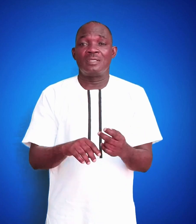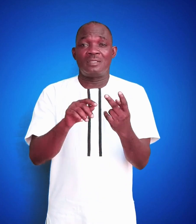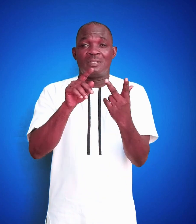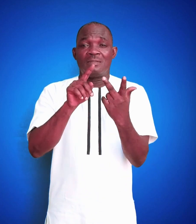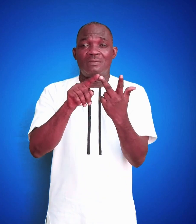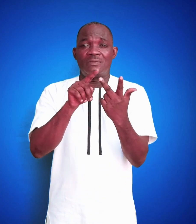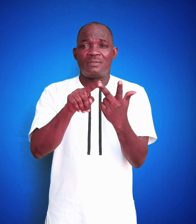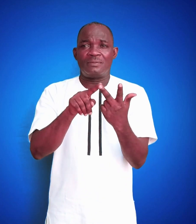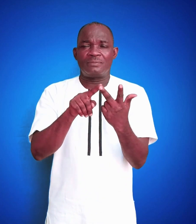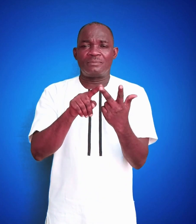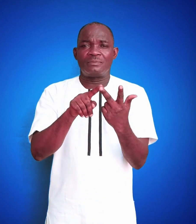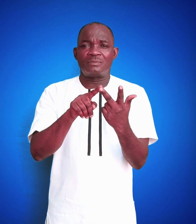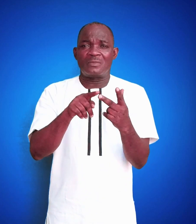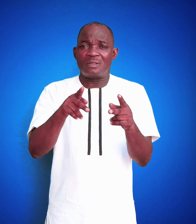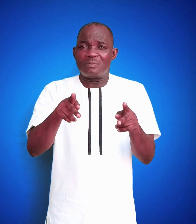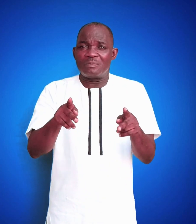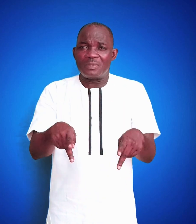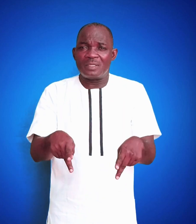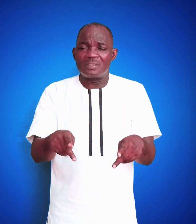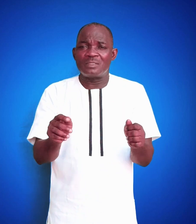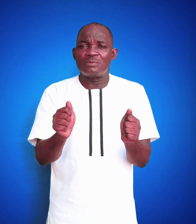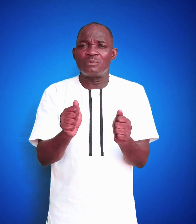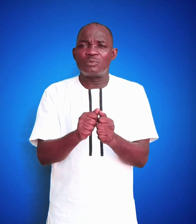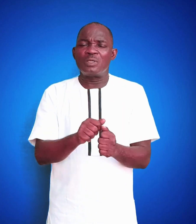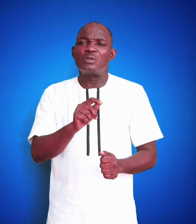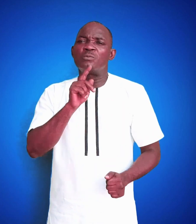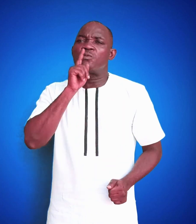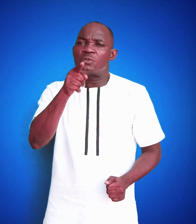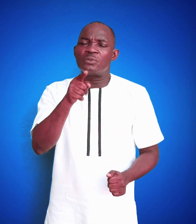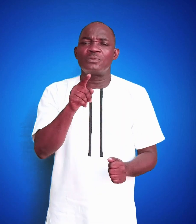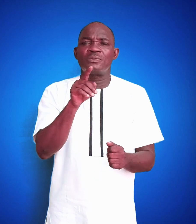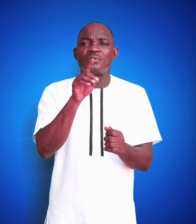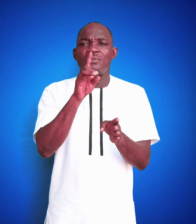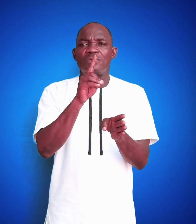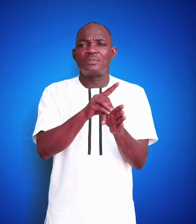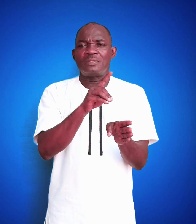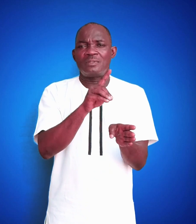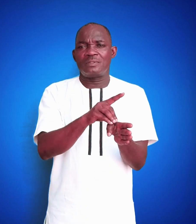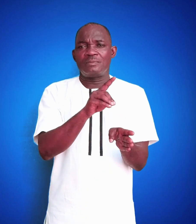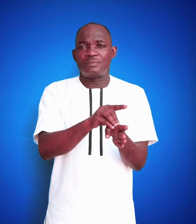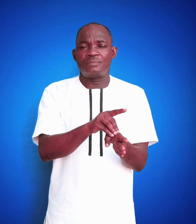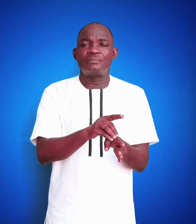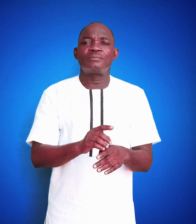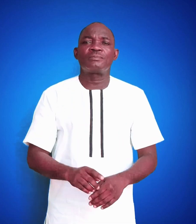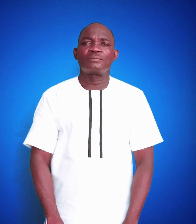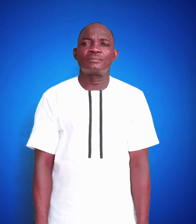3. Persons with severe disabilities